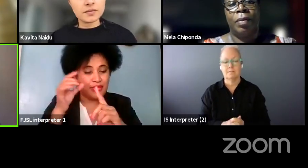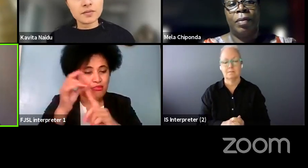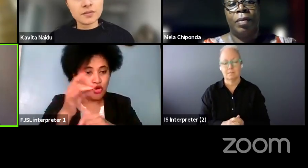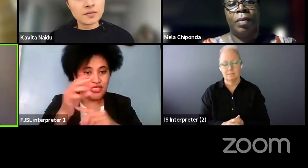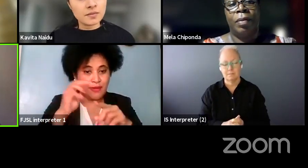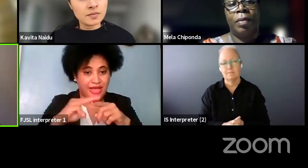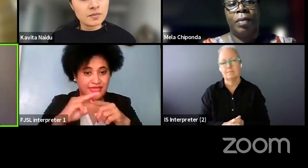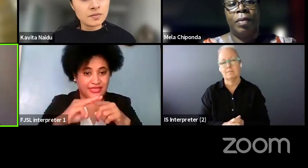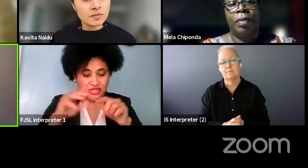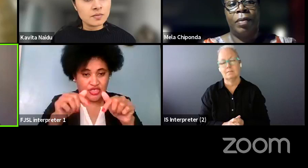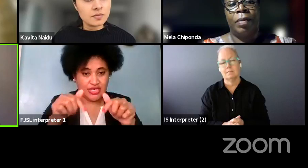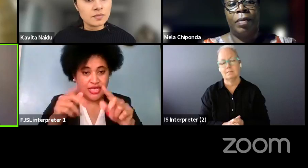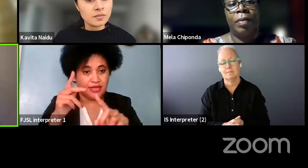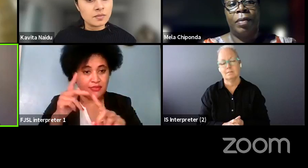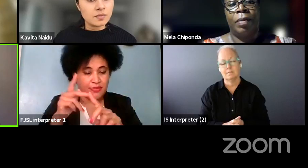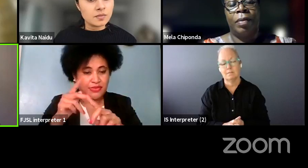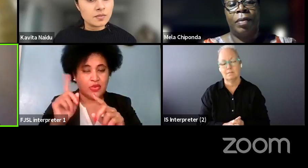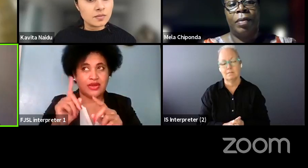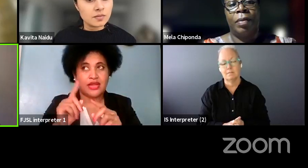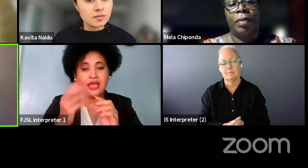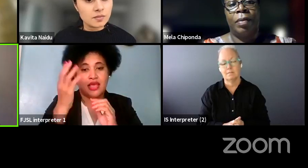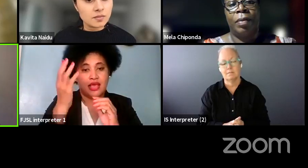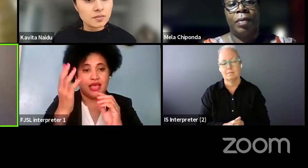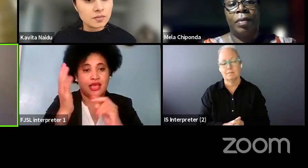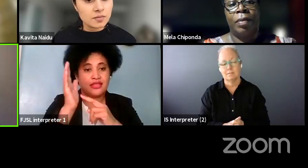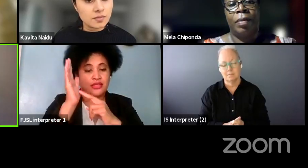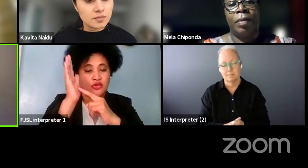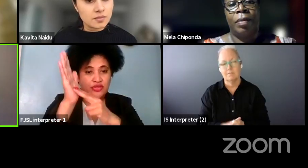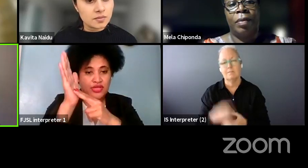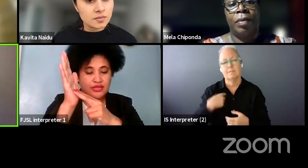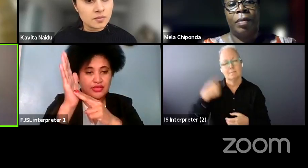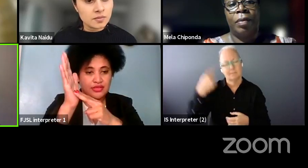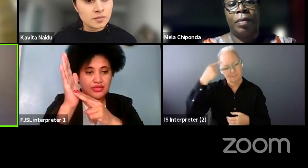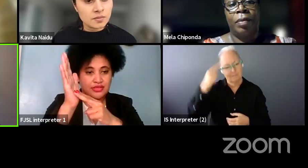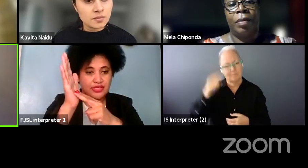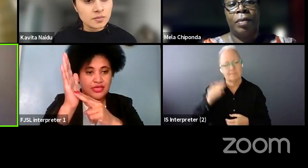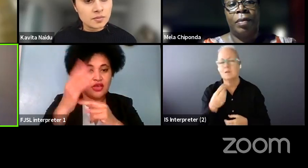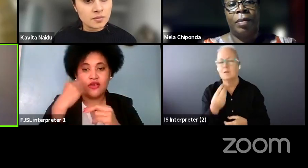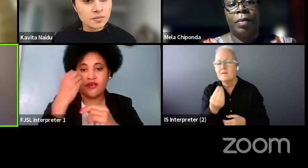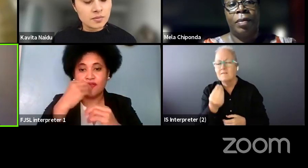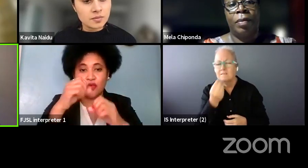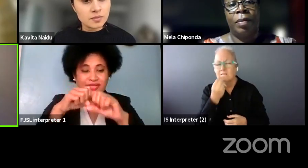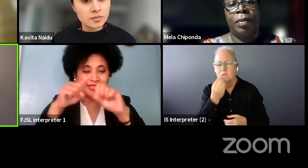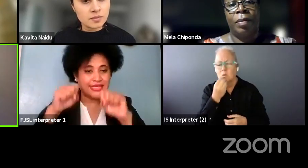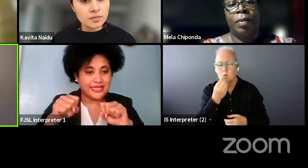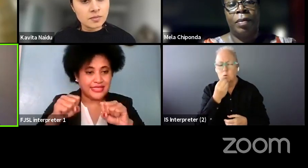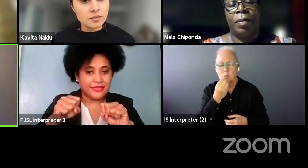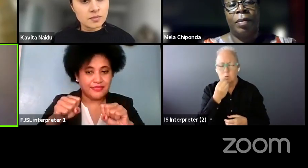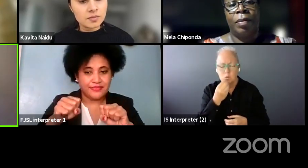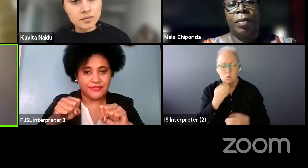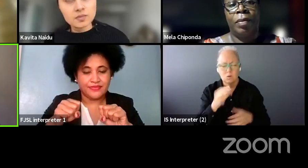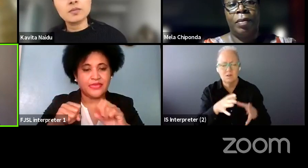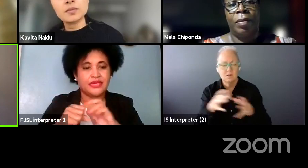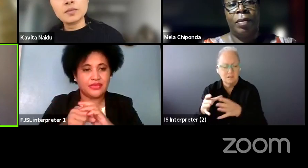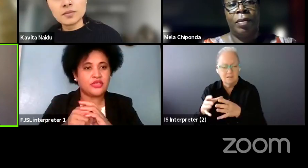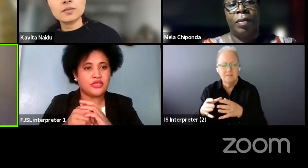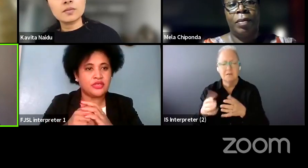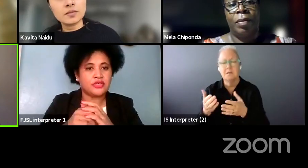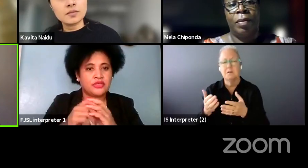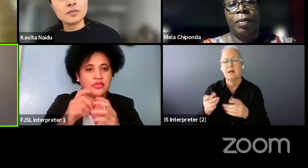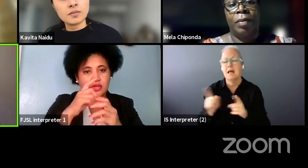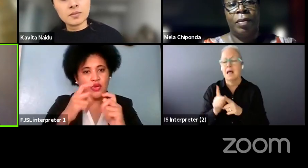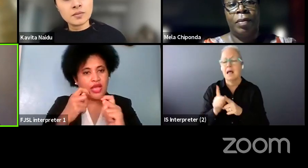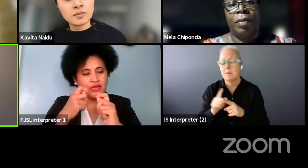advance, is that northern globalized industrial food systems cannot be the aspiration underpinning the transformation of African